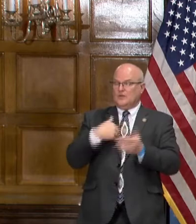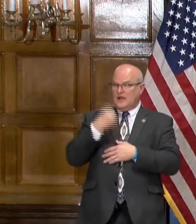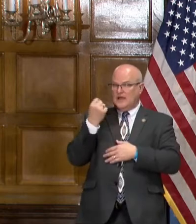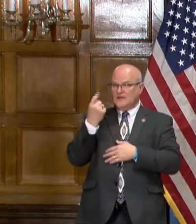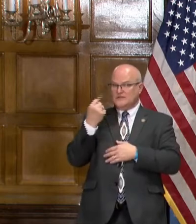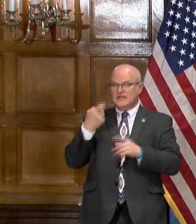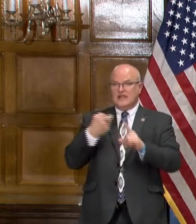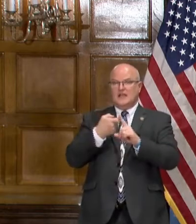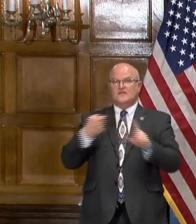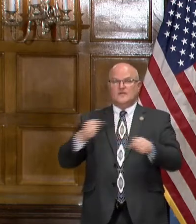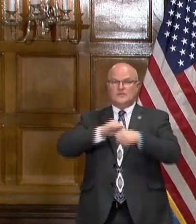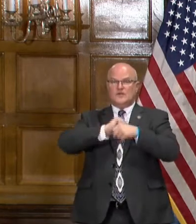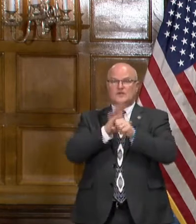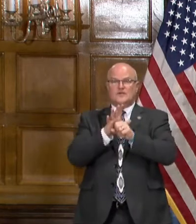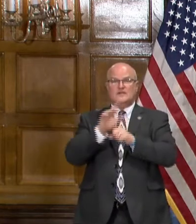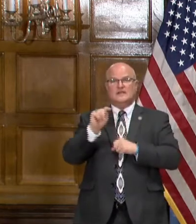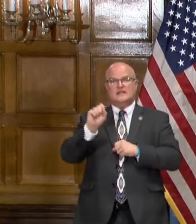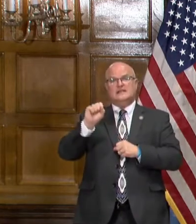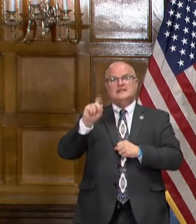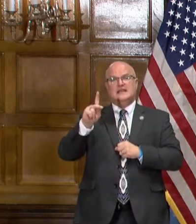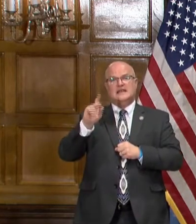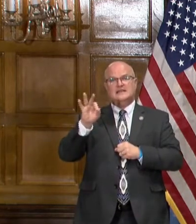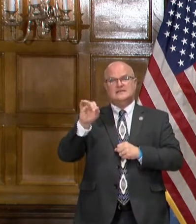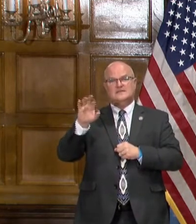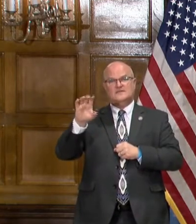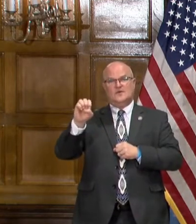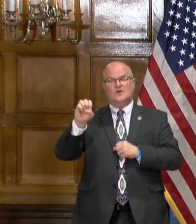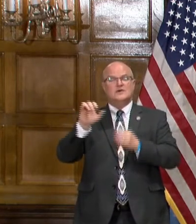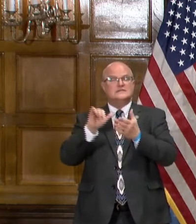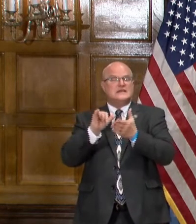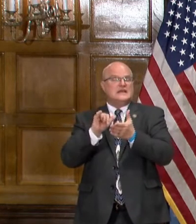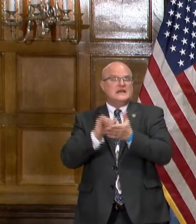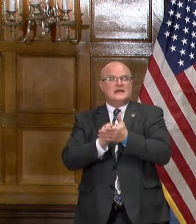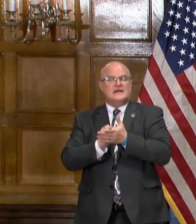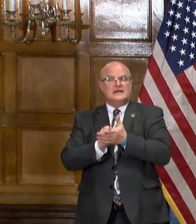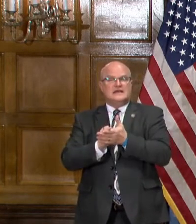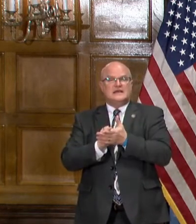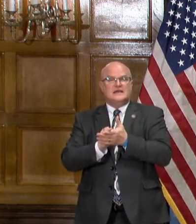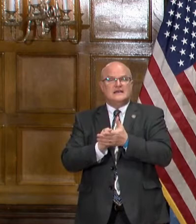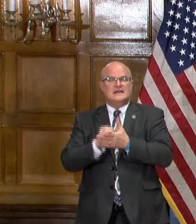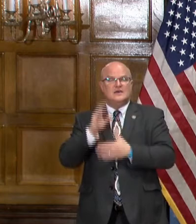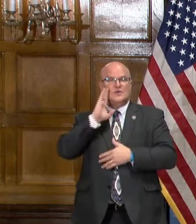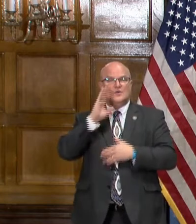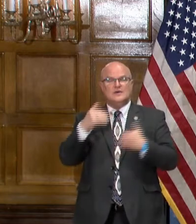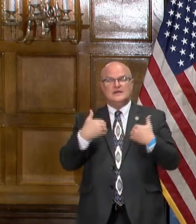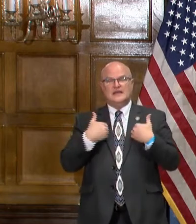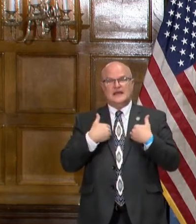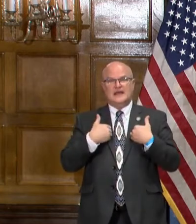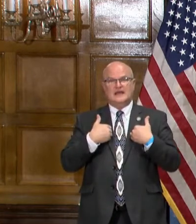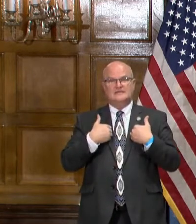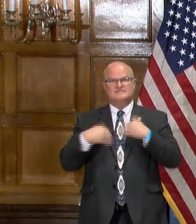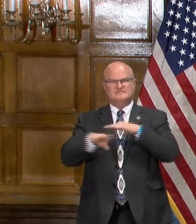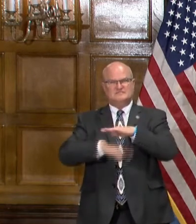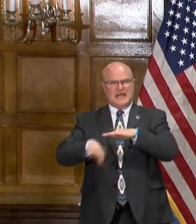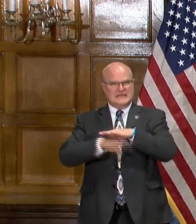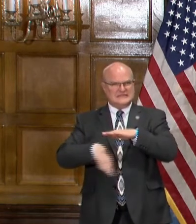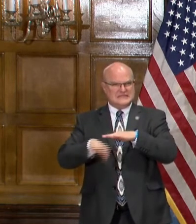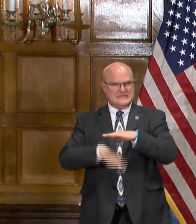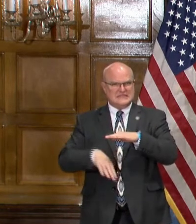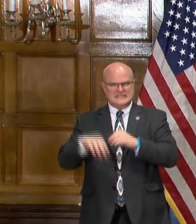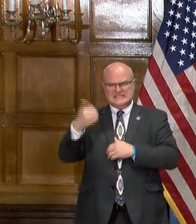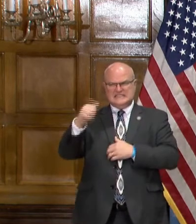understand from the coronavirus task force today, that there'll be, which basically is if it's